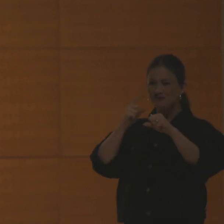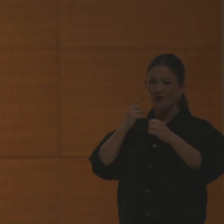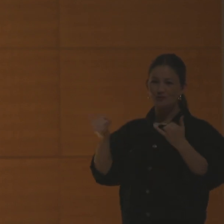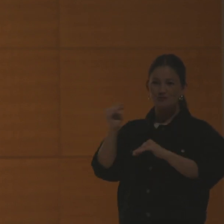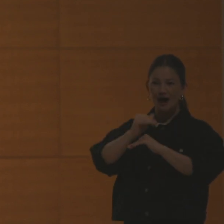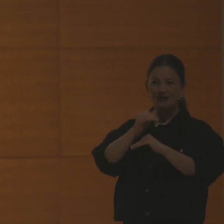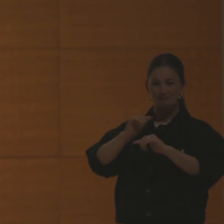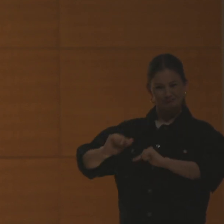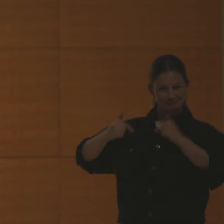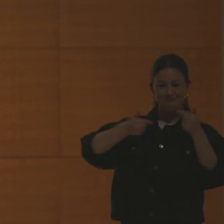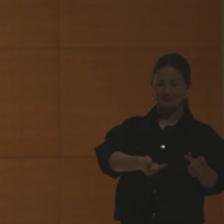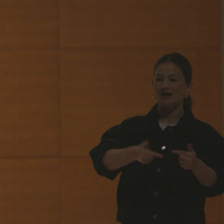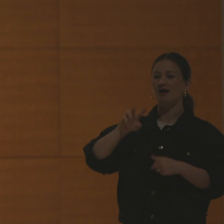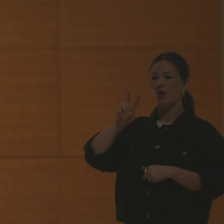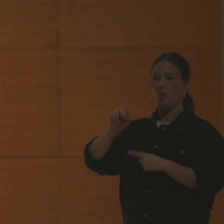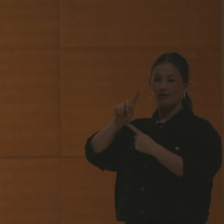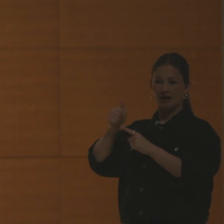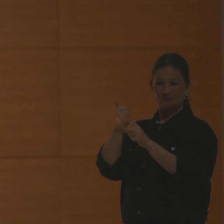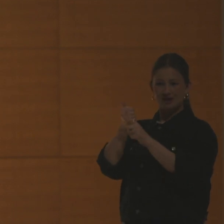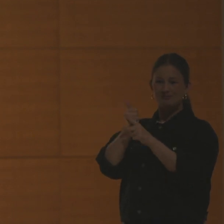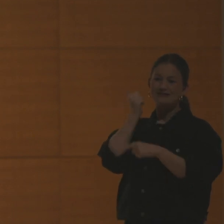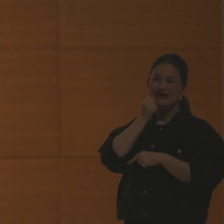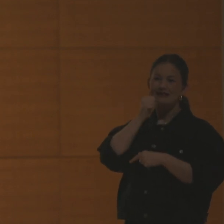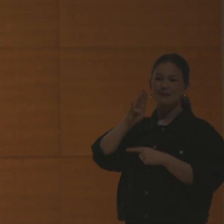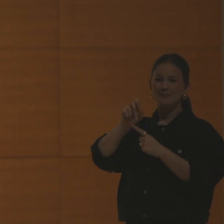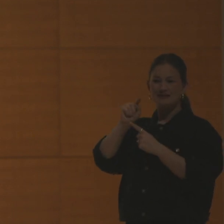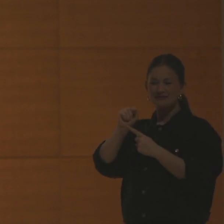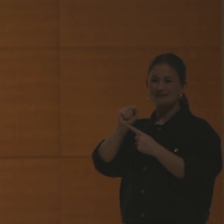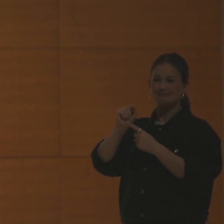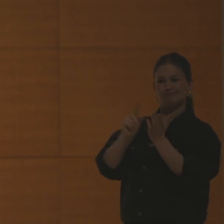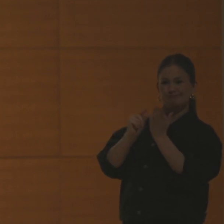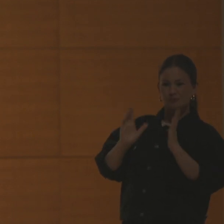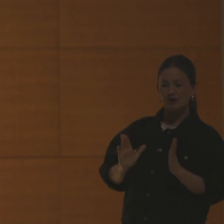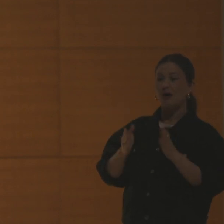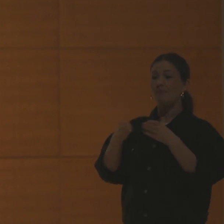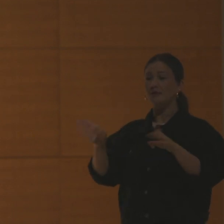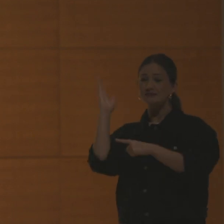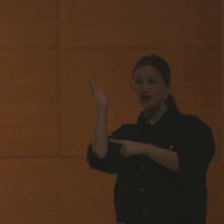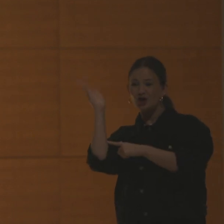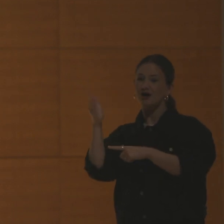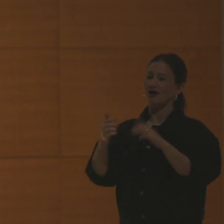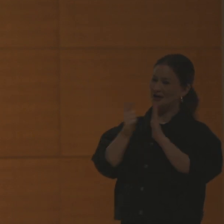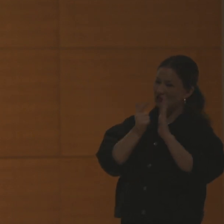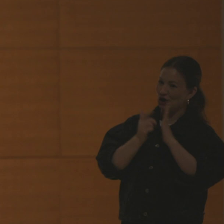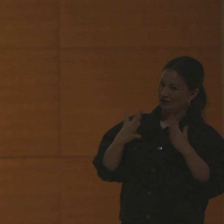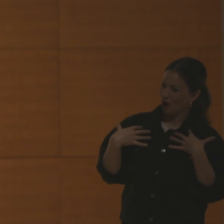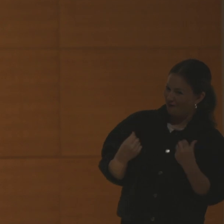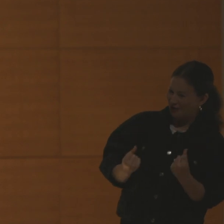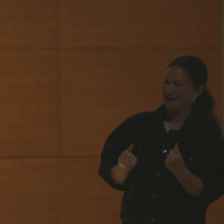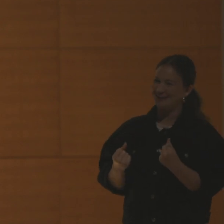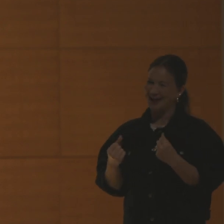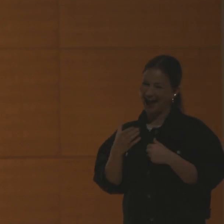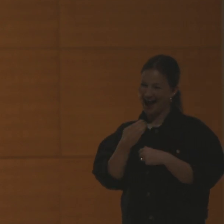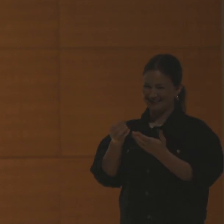here. Wajahat Ali is a Daily Beast columnist, public speaker, recovering attorney, and tired dad of three cute